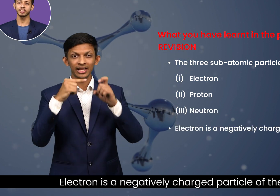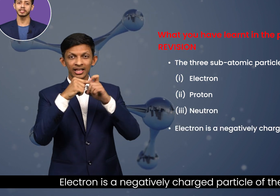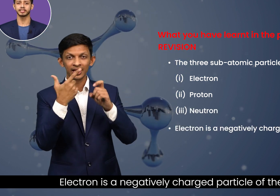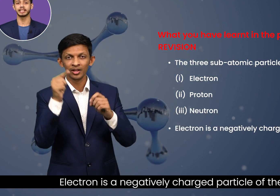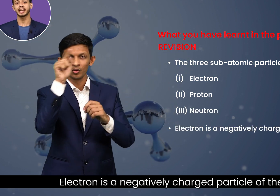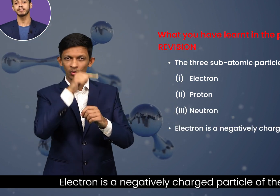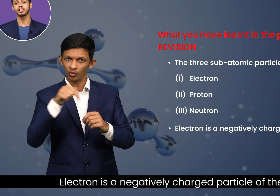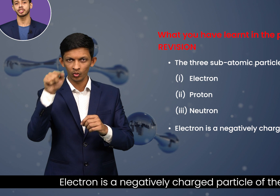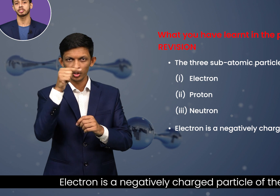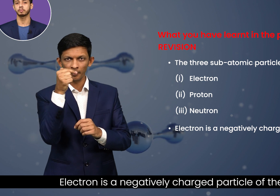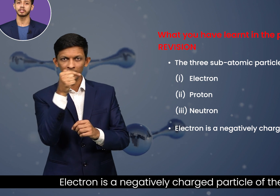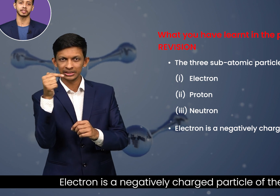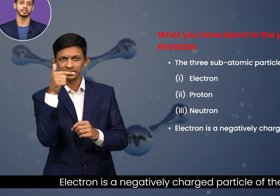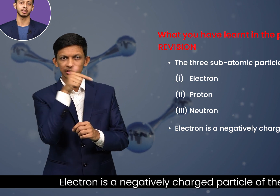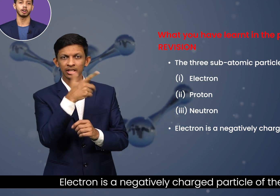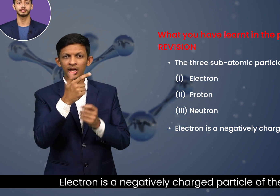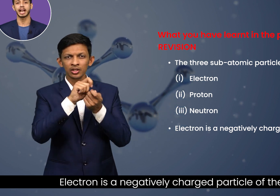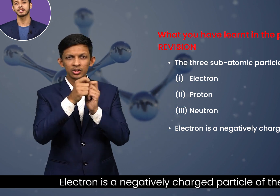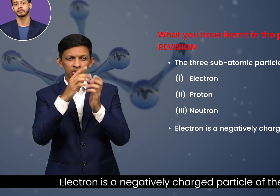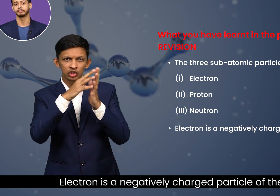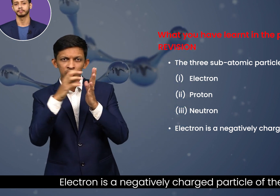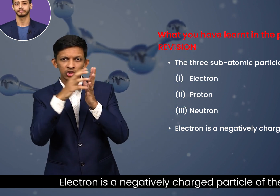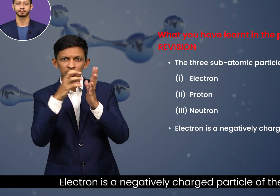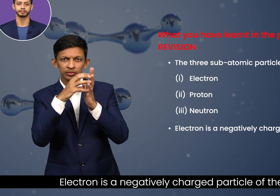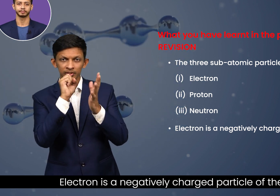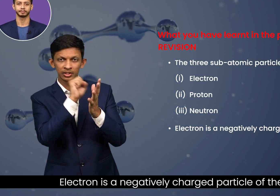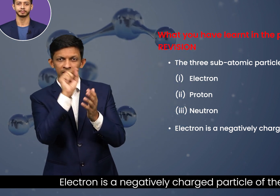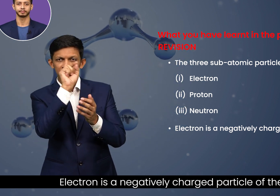Electron is a negatively charged particle of the atom.